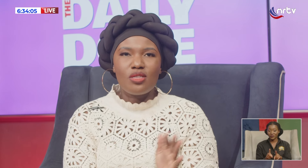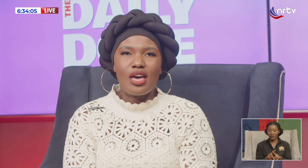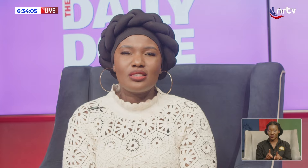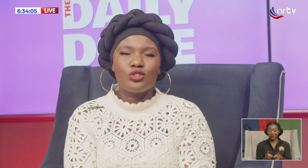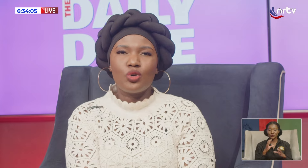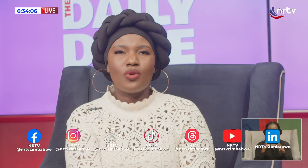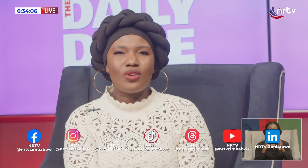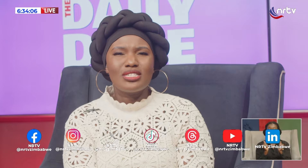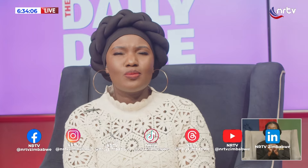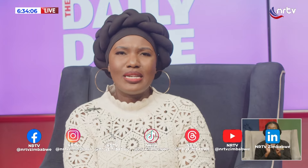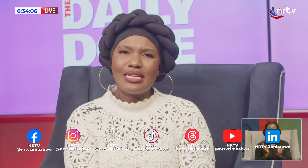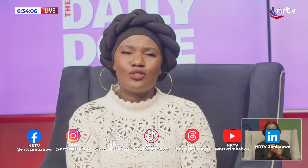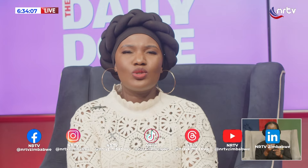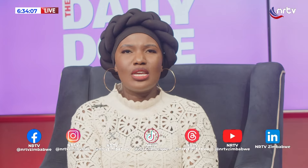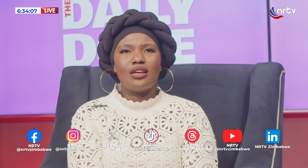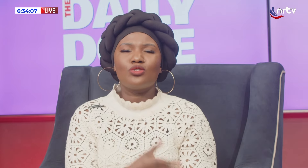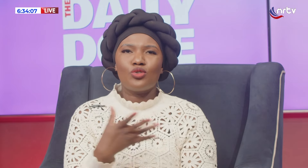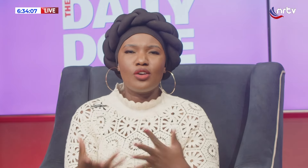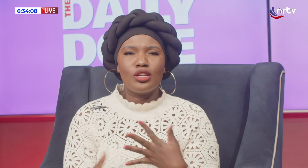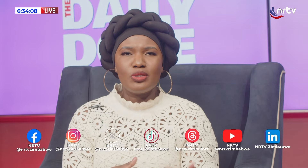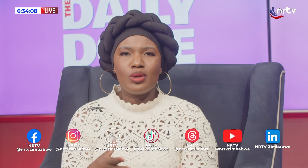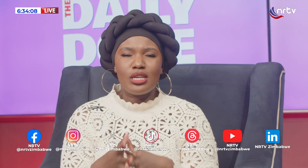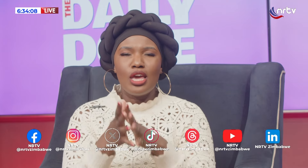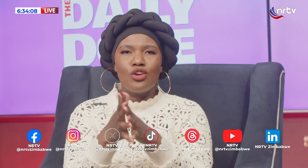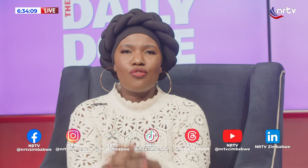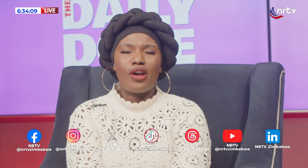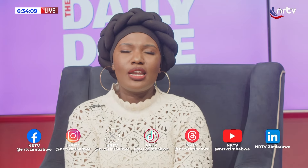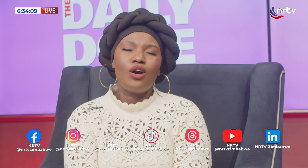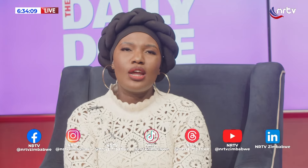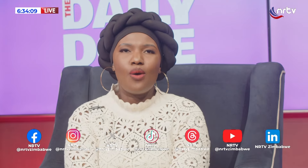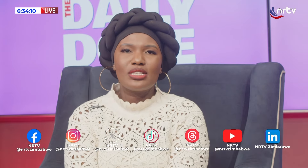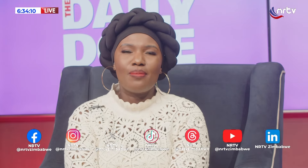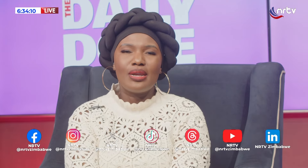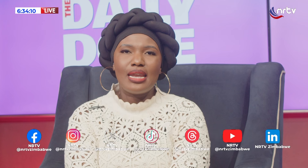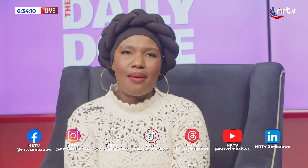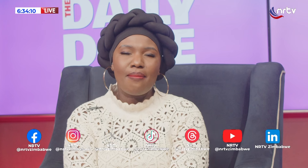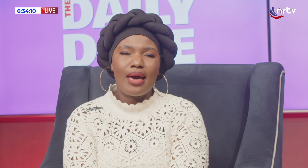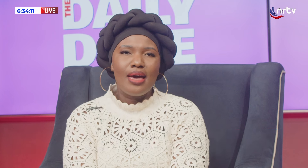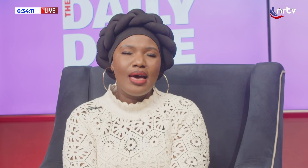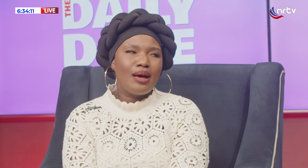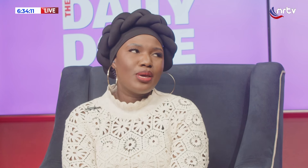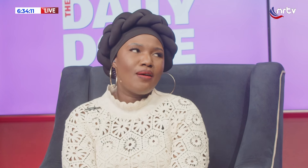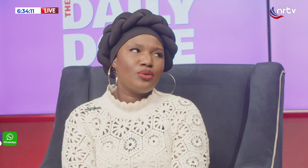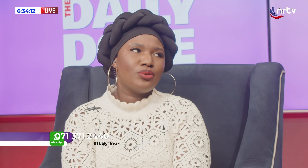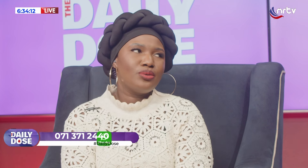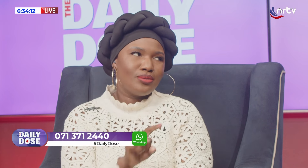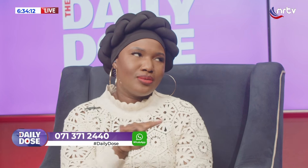us as the show progresses, please do send us. You know how you're going to be spending your Friday on our WhatsApp number. Ambiangu, how